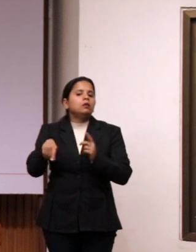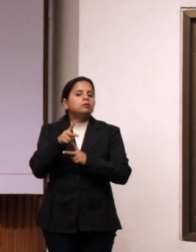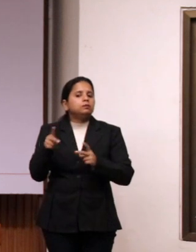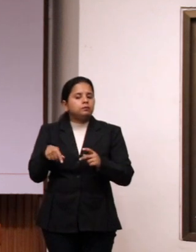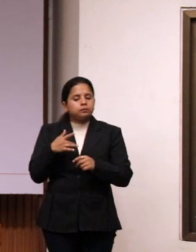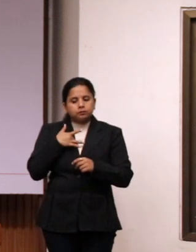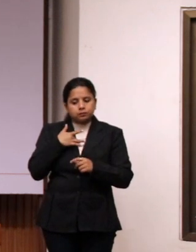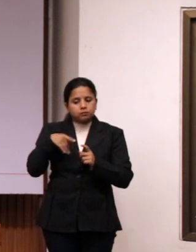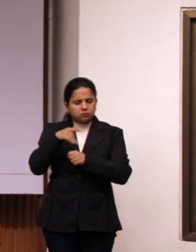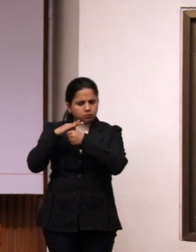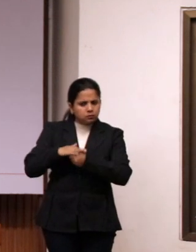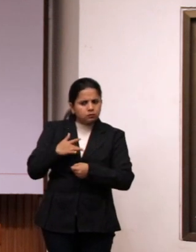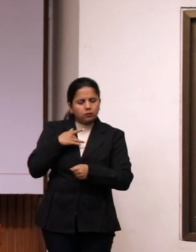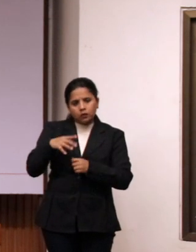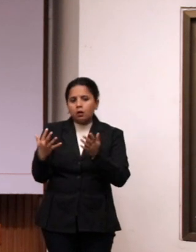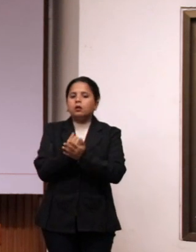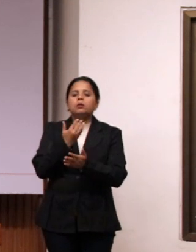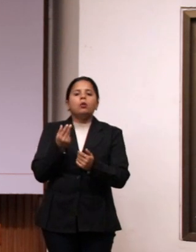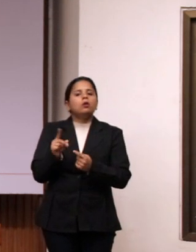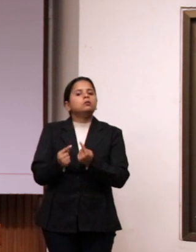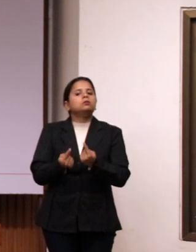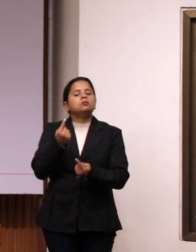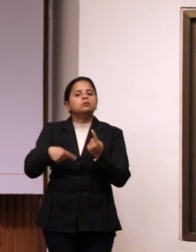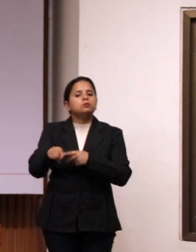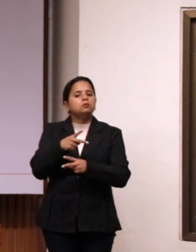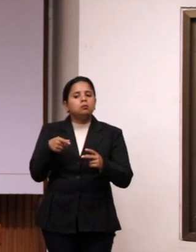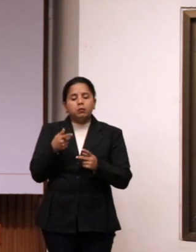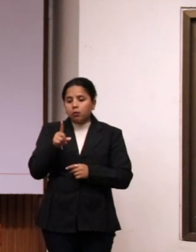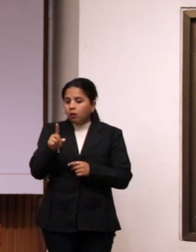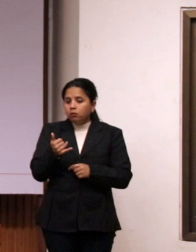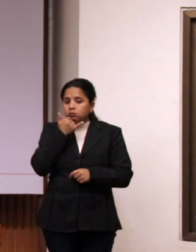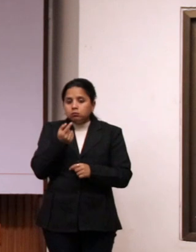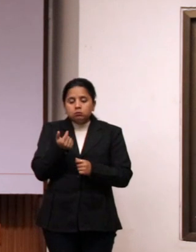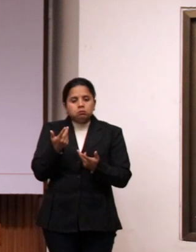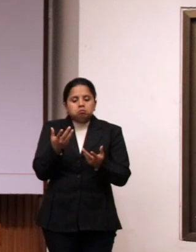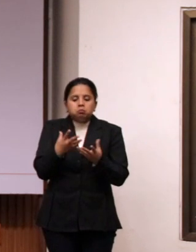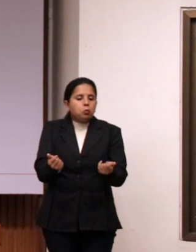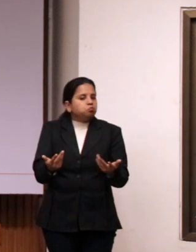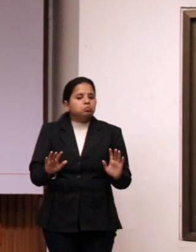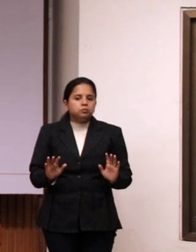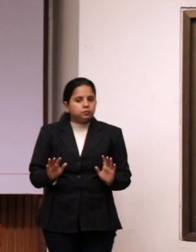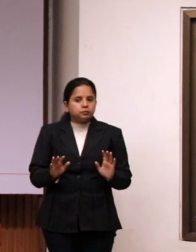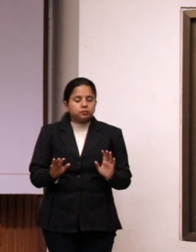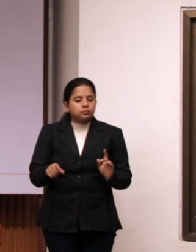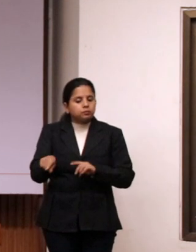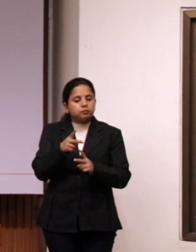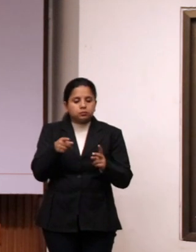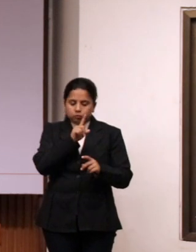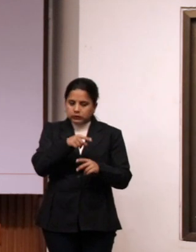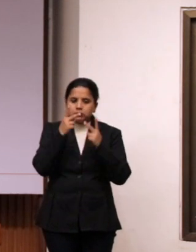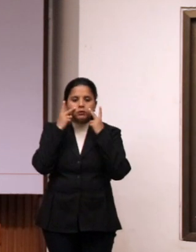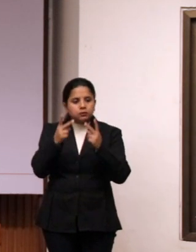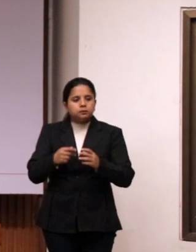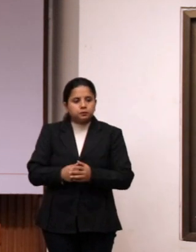of time. Only then you will achieve regeneration, otherwise one will sprout, browsed and grazed. So you have to see